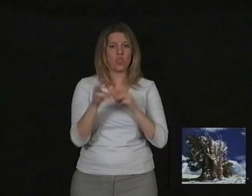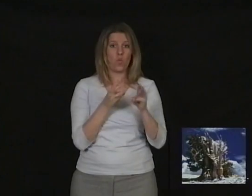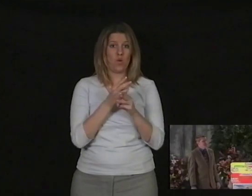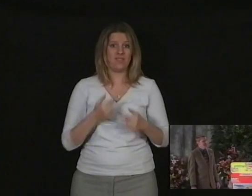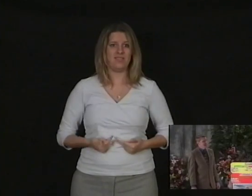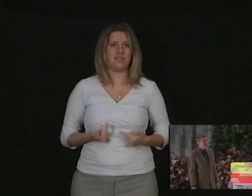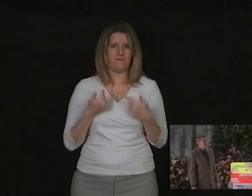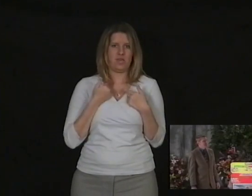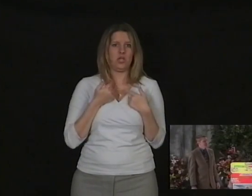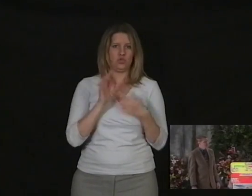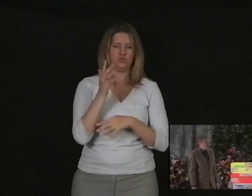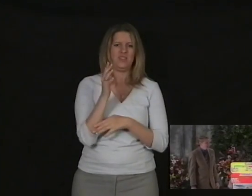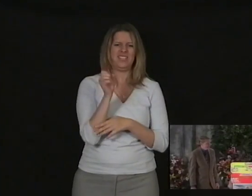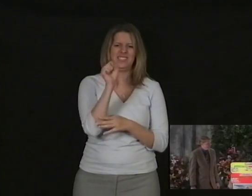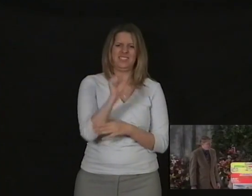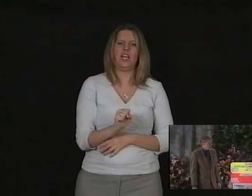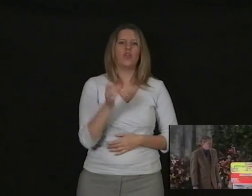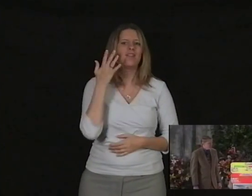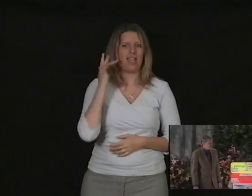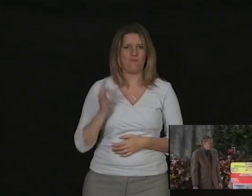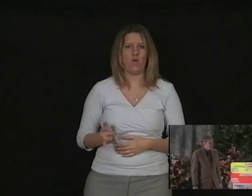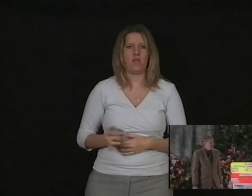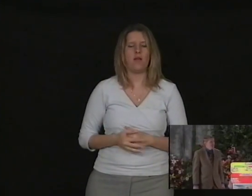tree is a bristlecone pine in Southern California.